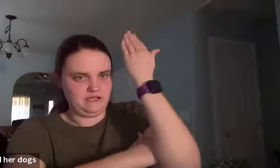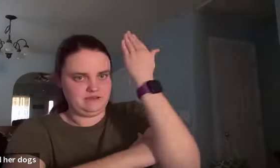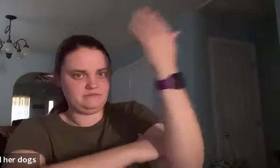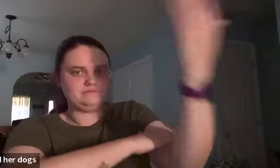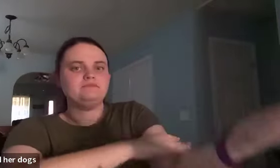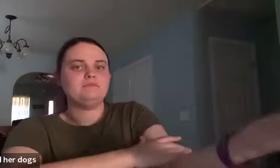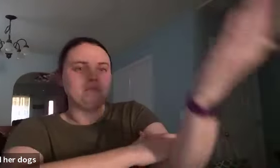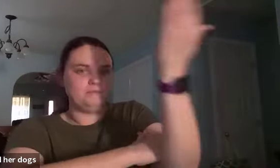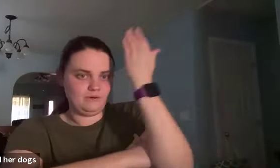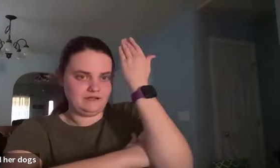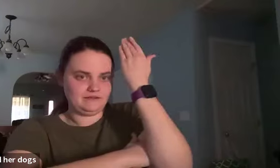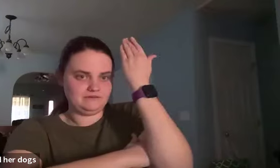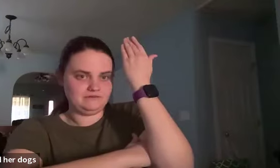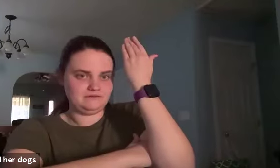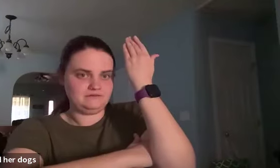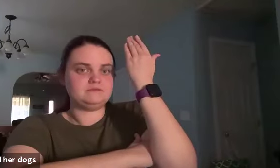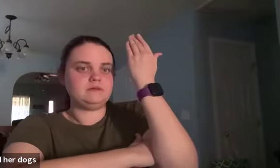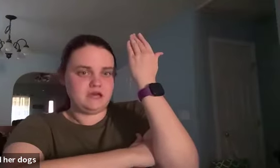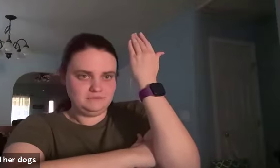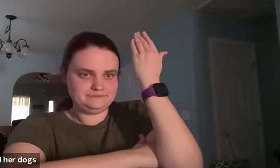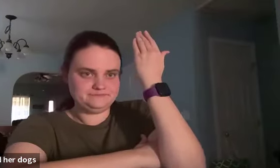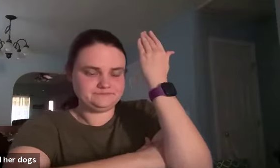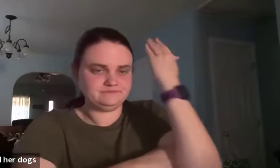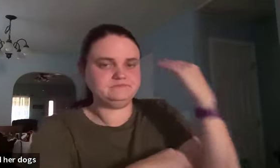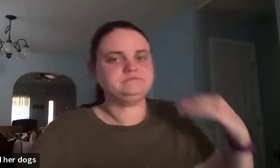morning. Morning. Okay?